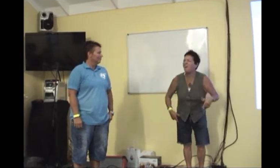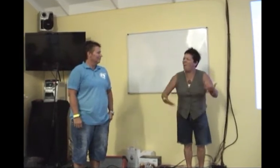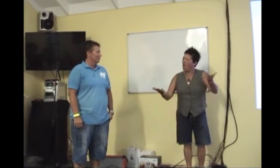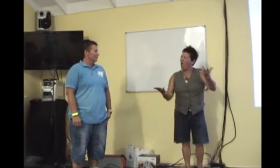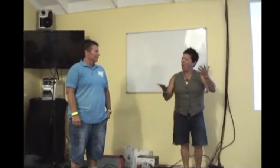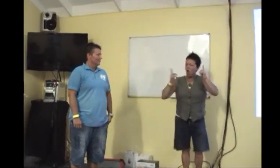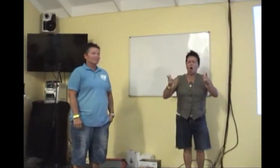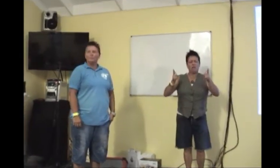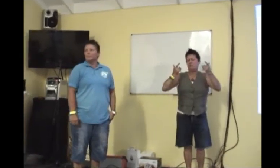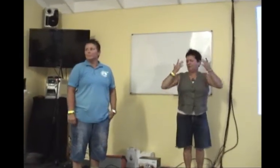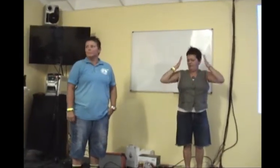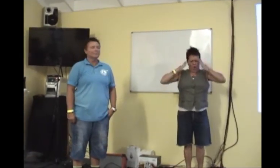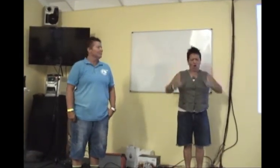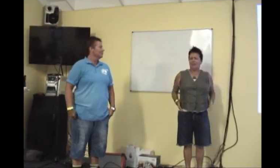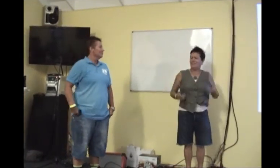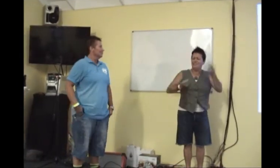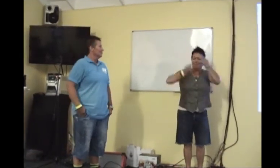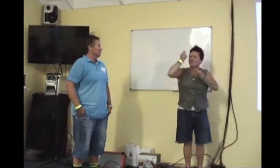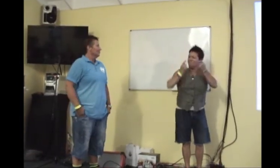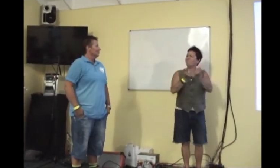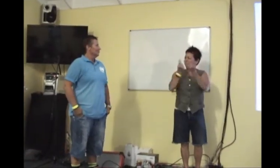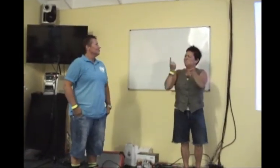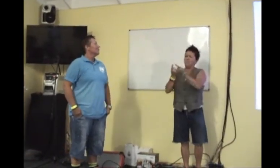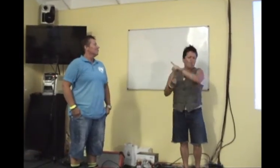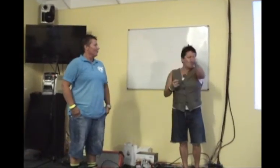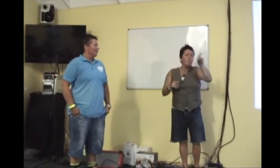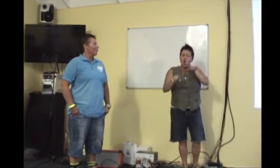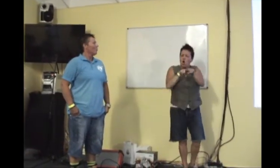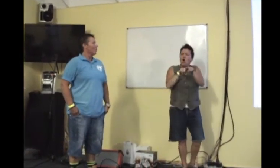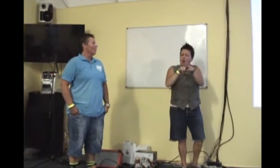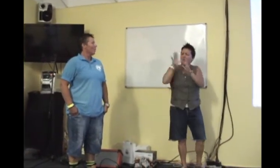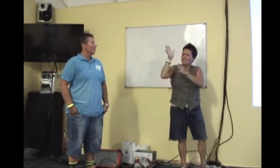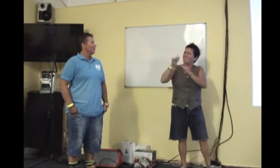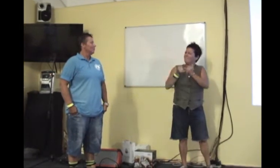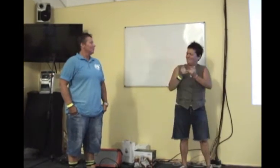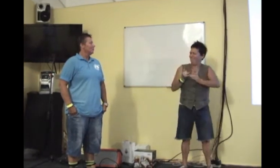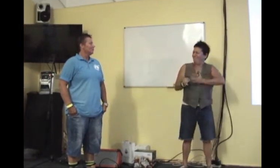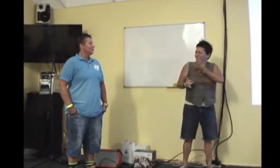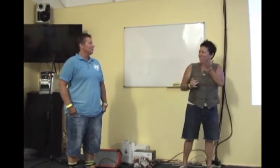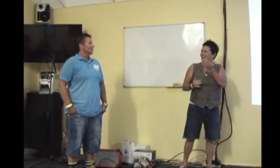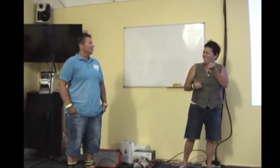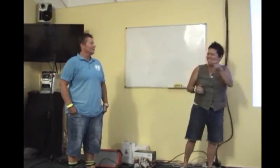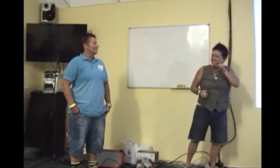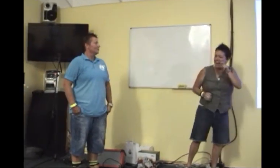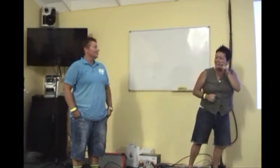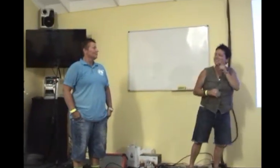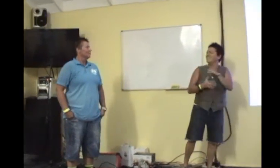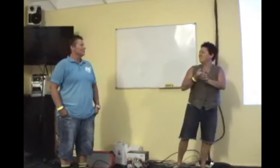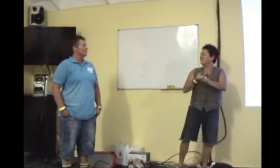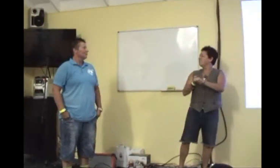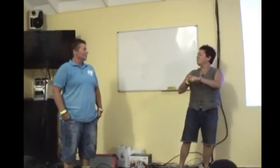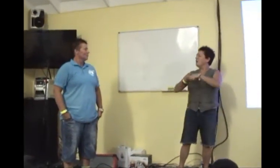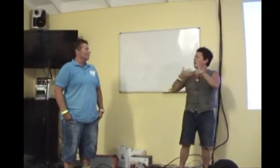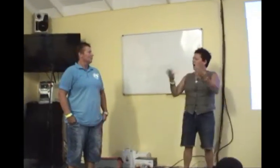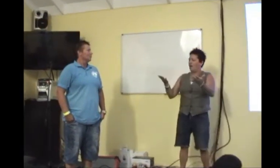don't understand, you can see all those different facial expressions in body language, so you will learn that in the Auslan. So it's very good, it's lots of